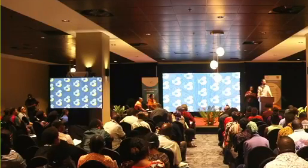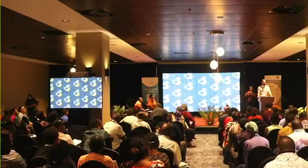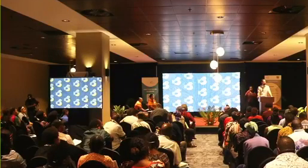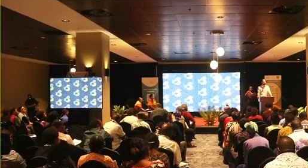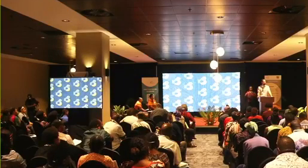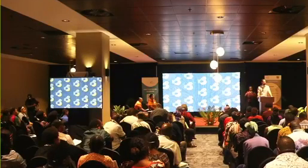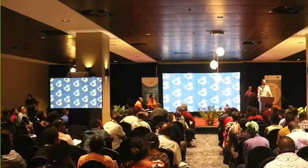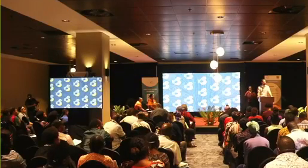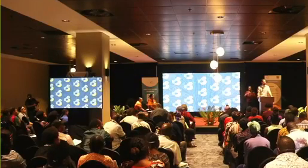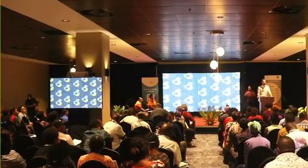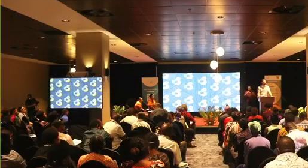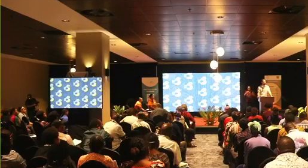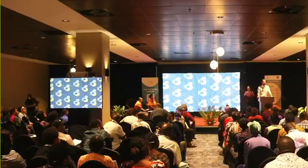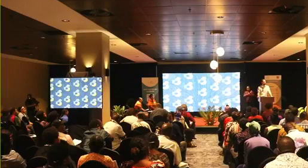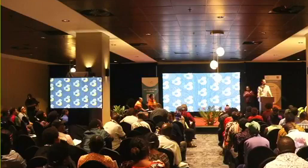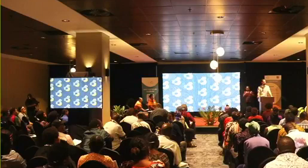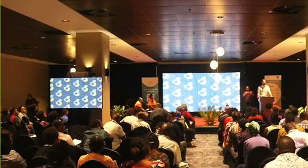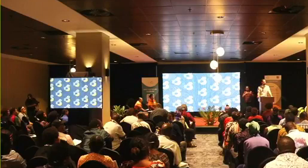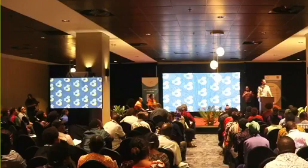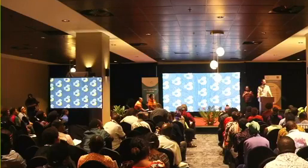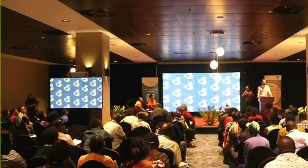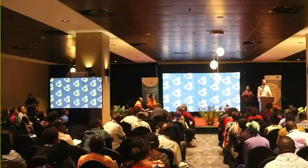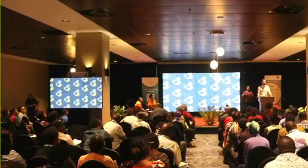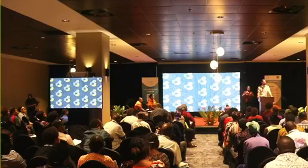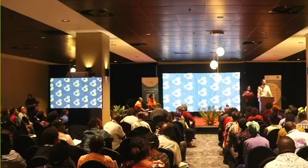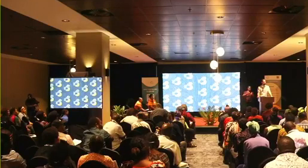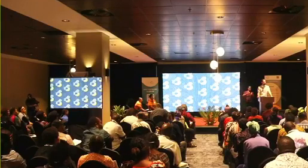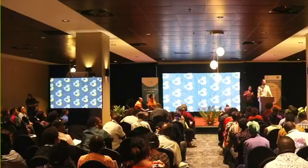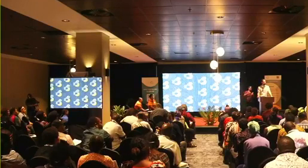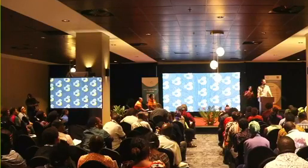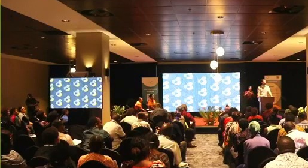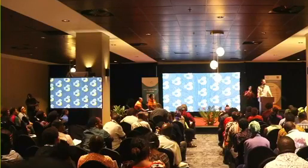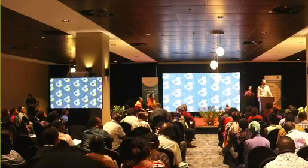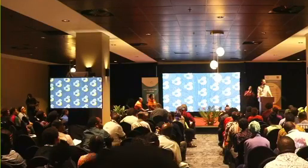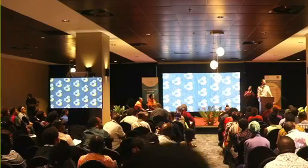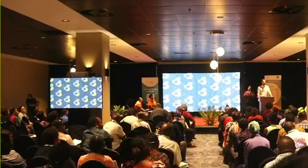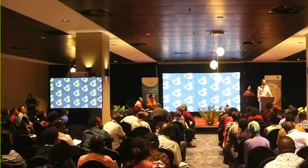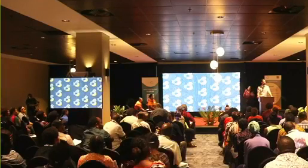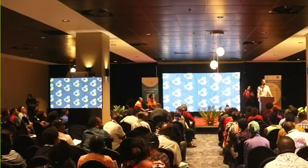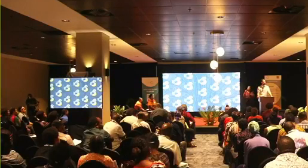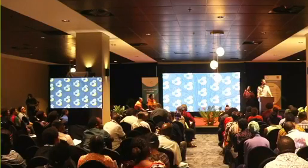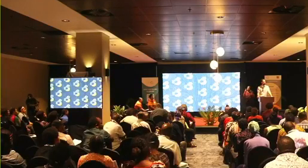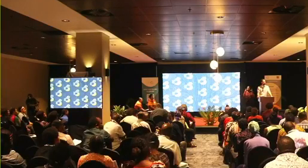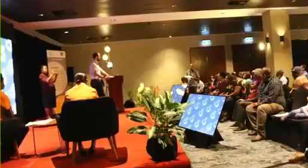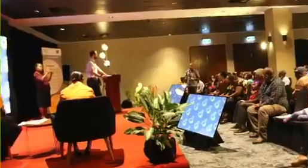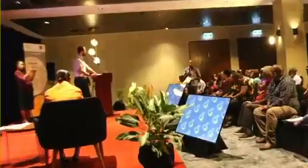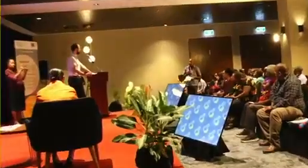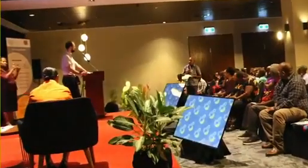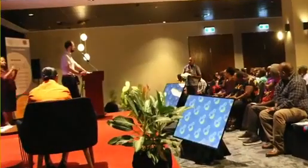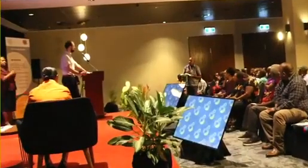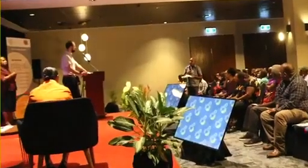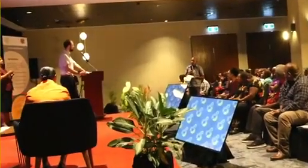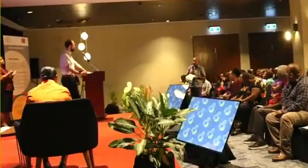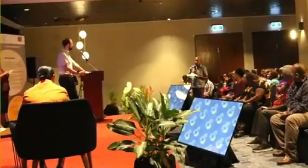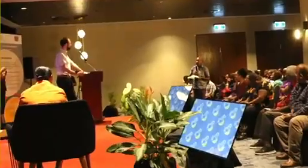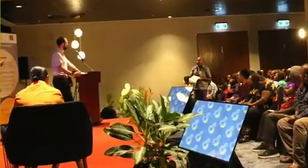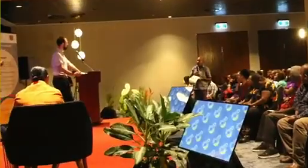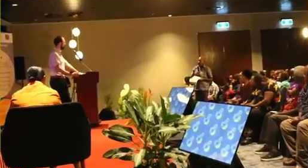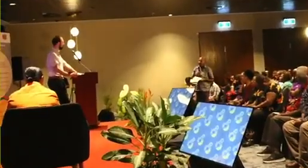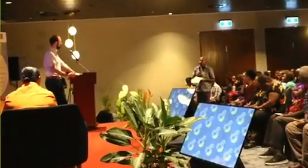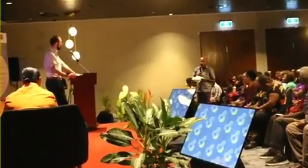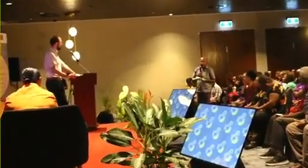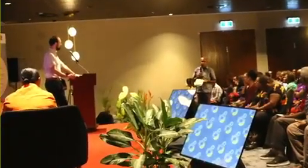TIN from my users, should I use the IRC portal to check if the user that submit his copy of his